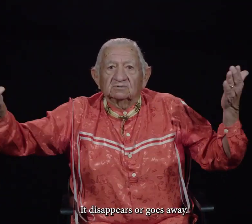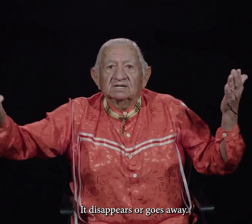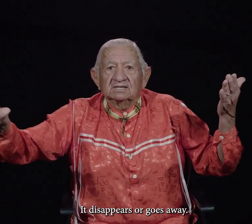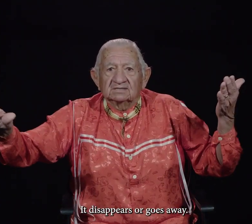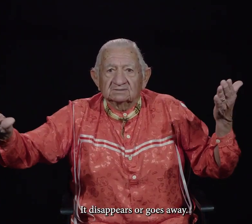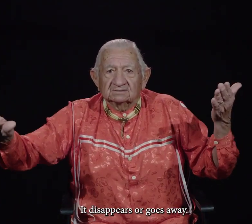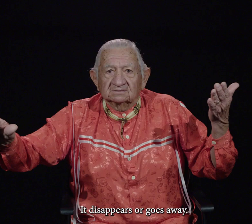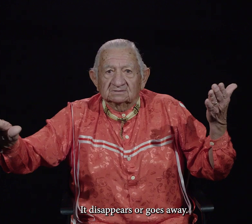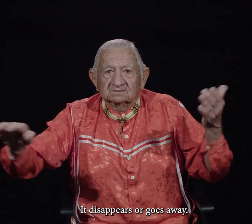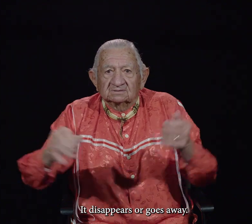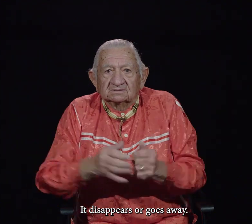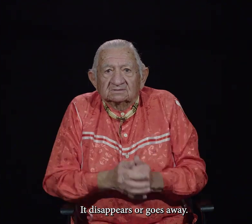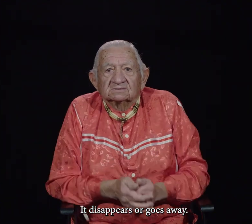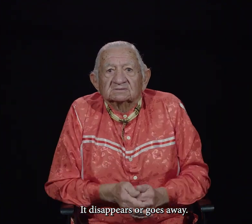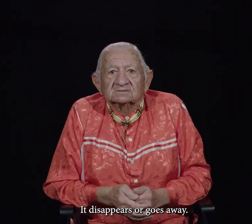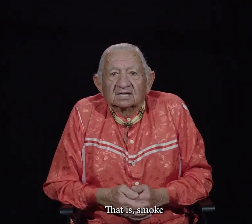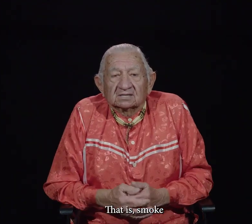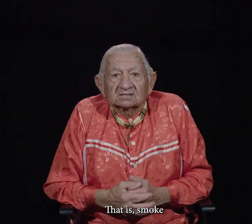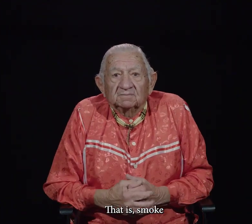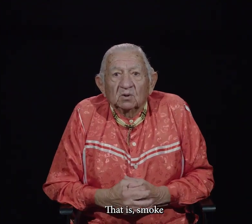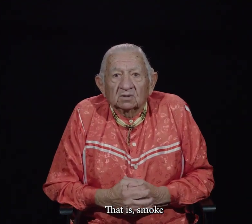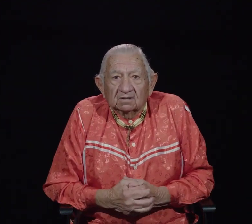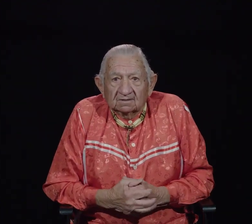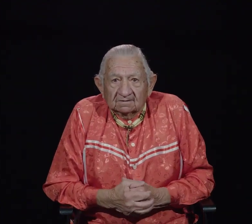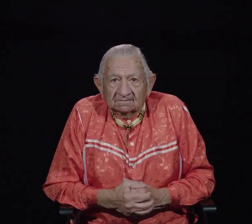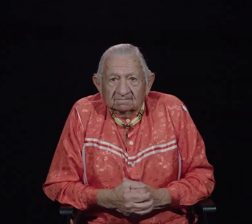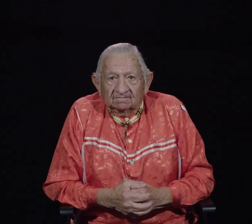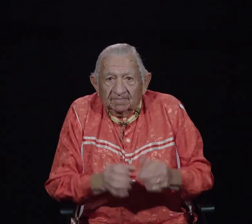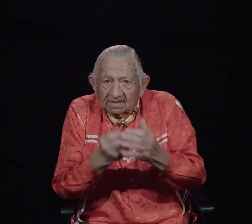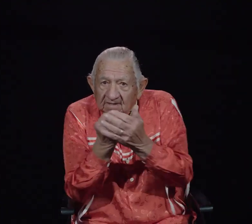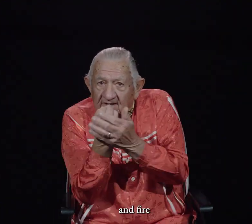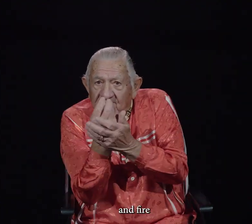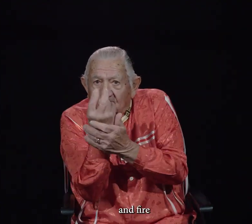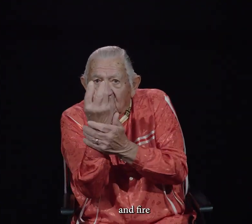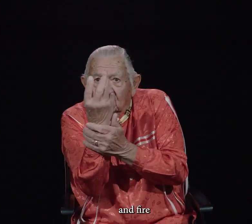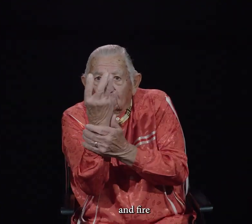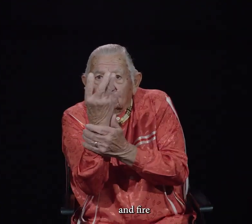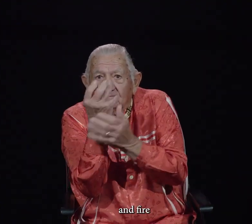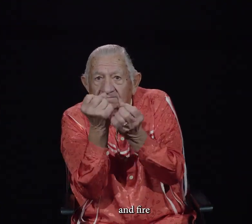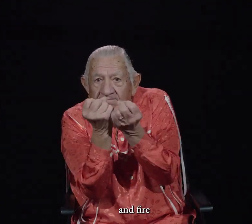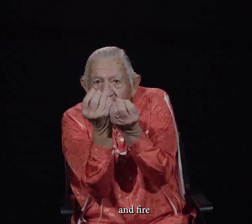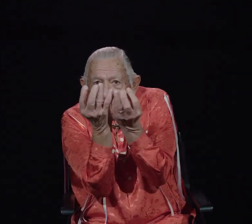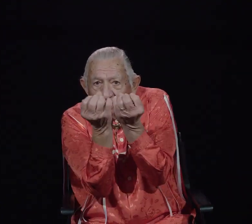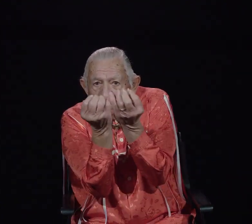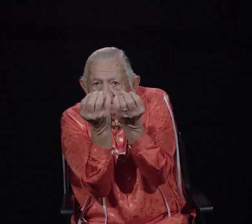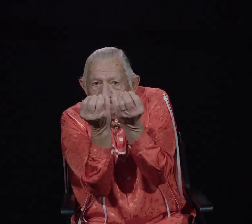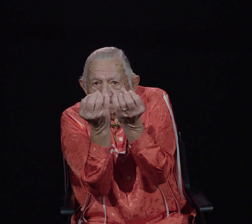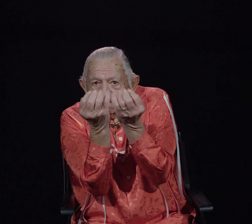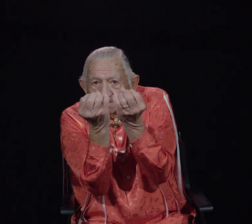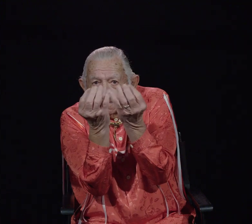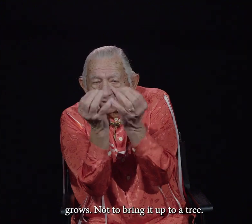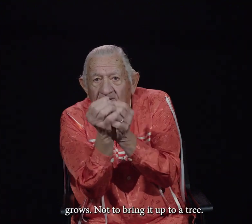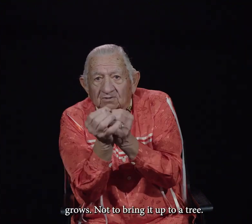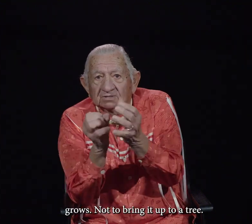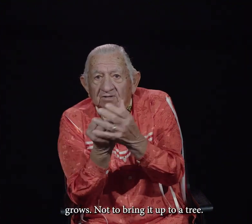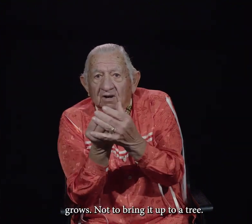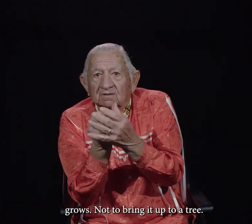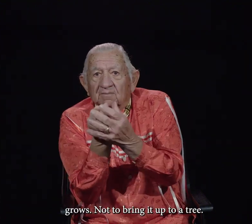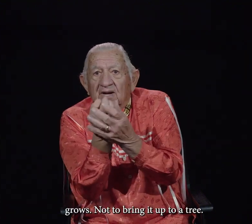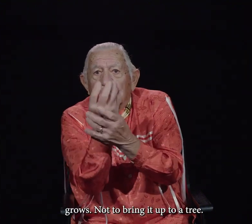away. That is smoke and fire. It grows. Not to bring it up